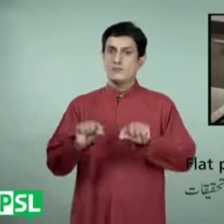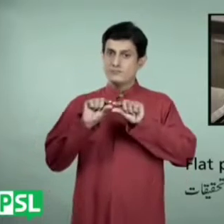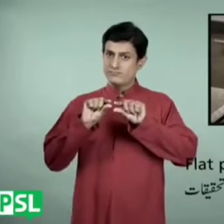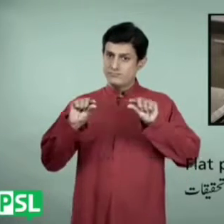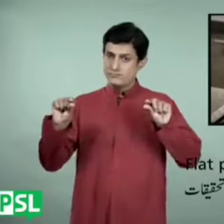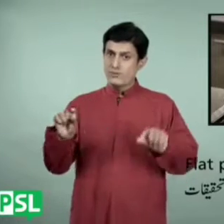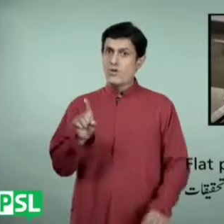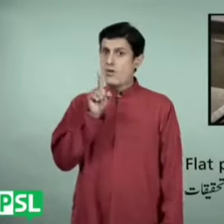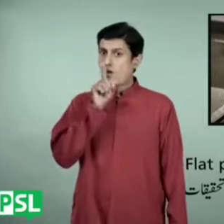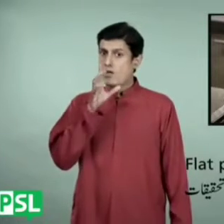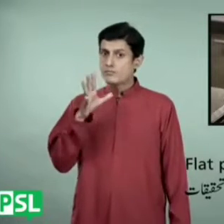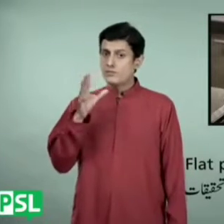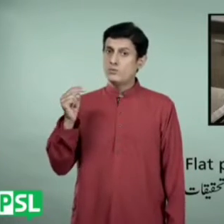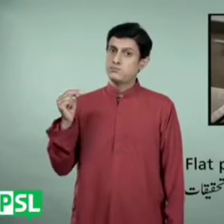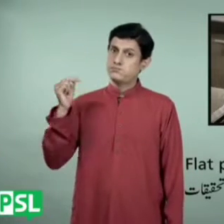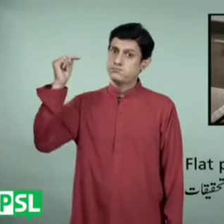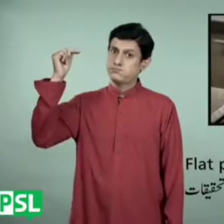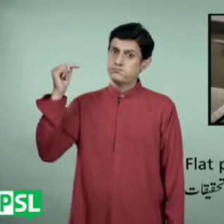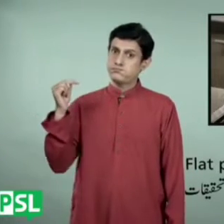Darja hararat ke liye flat ki tehkikat.